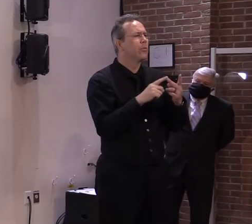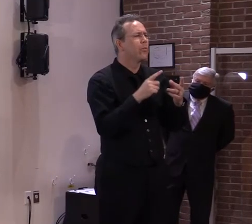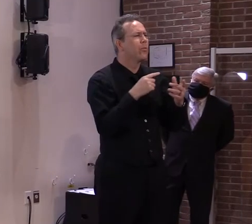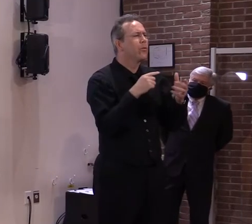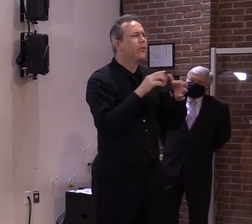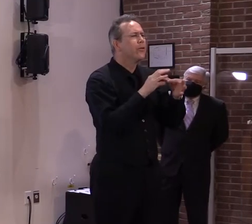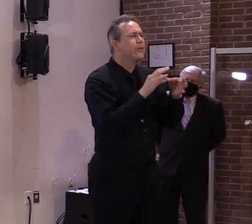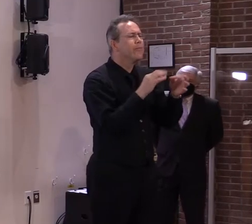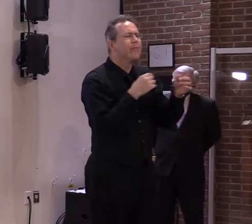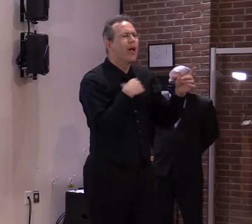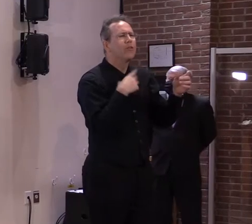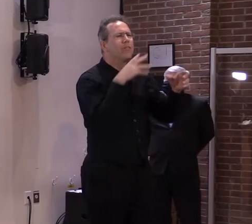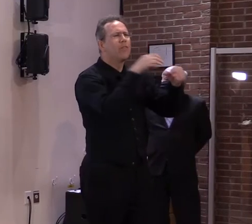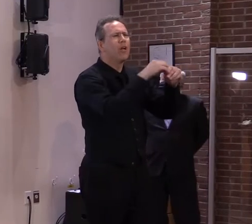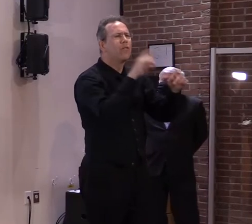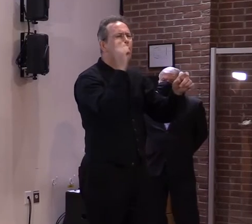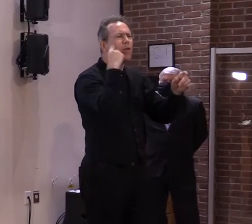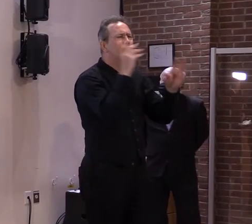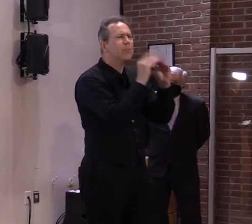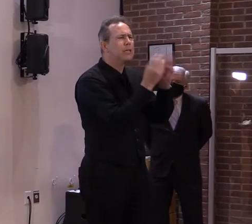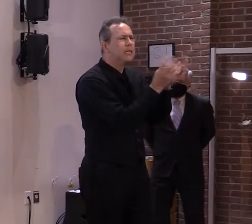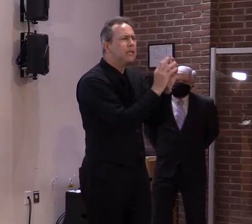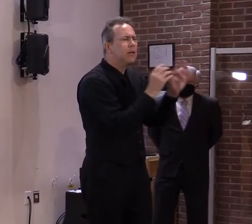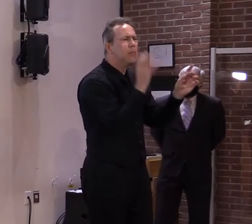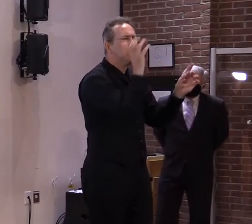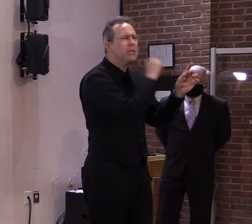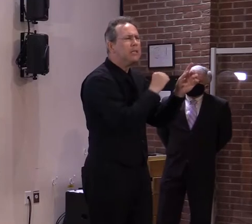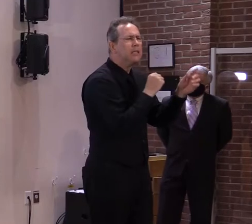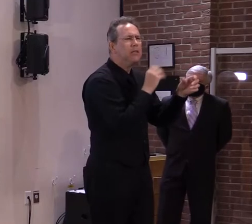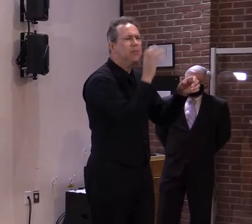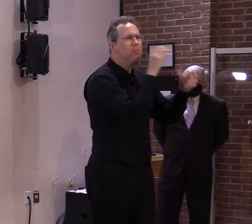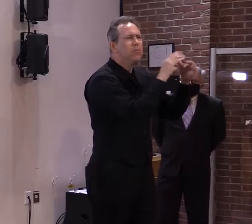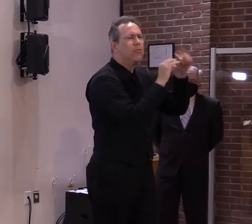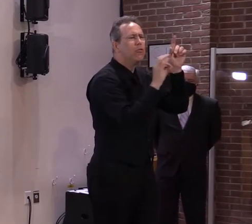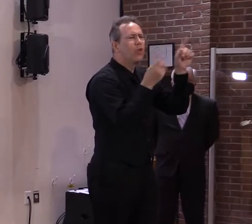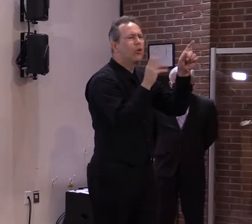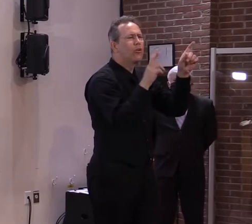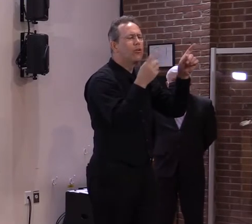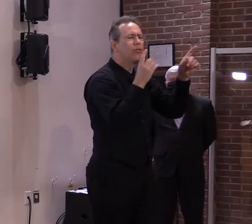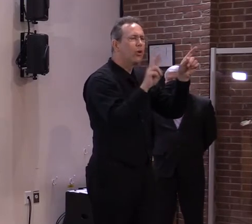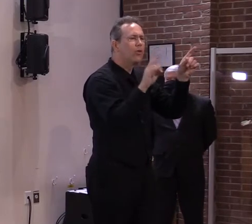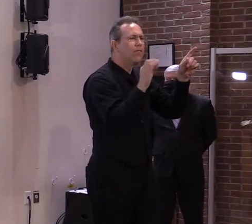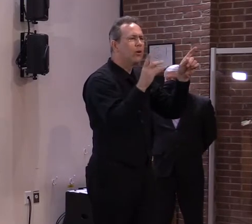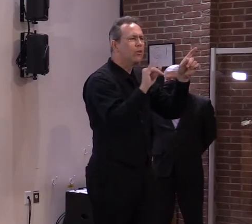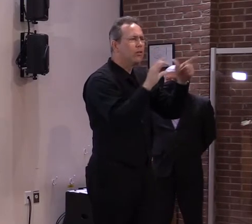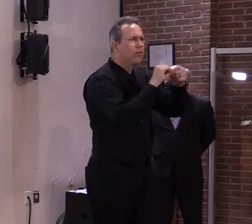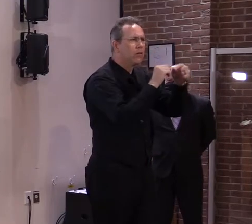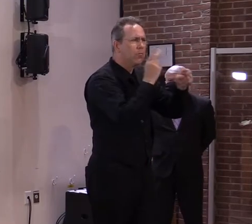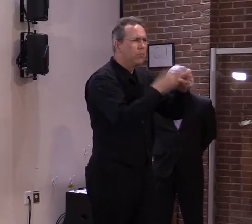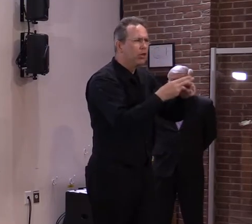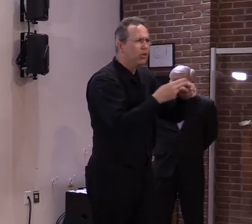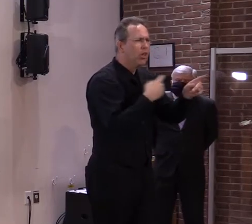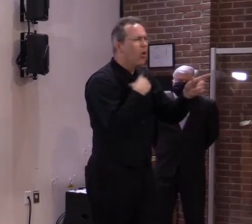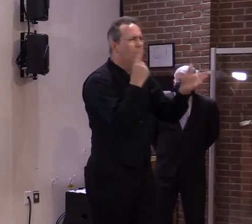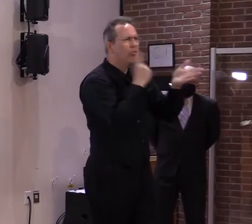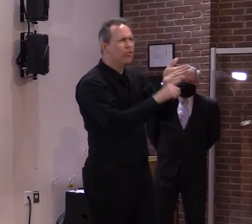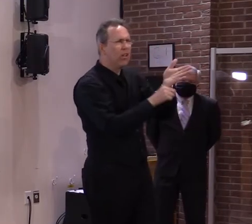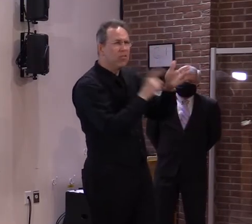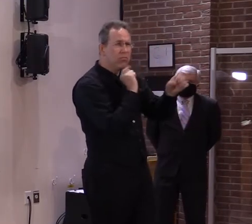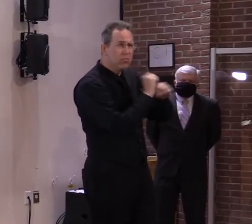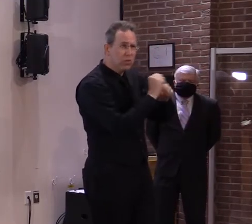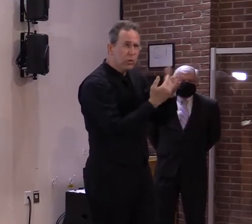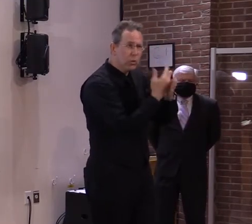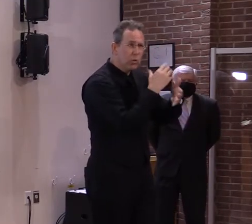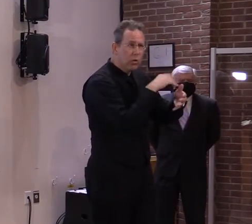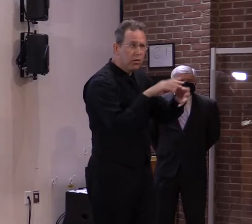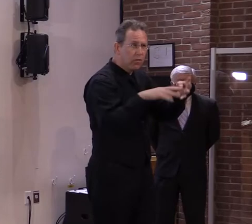to see, but I don't have any inside knowledge of that. Anything, Dr. Okay, Levine? That's all I got. Thank you.